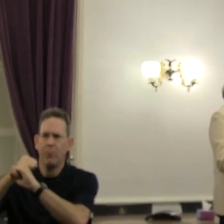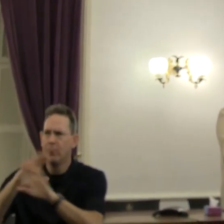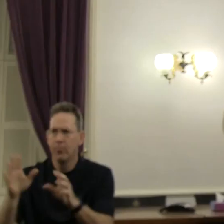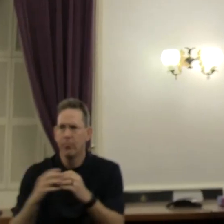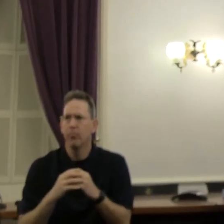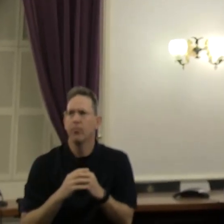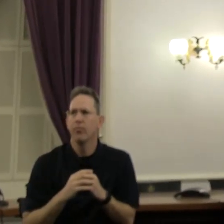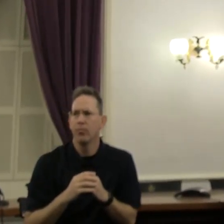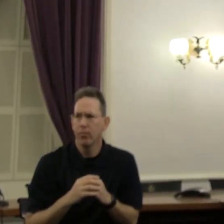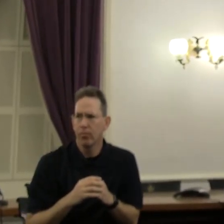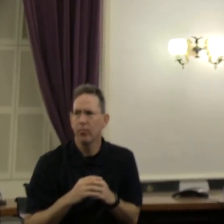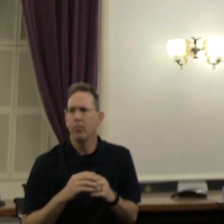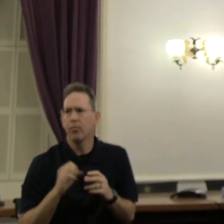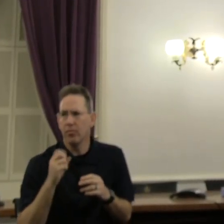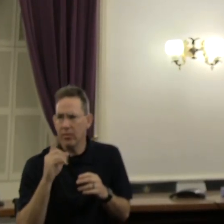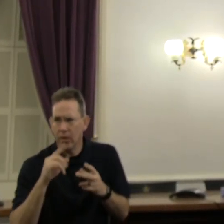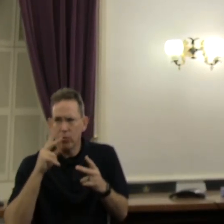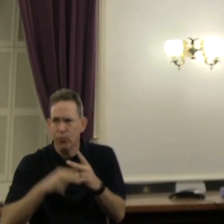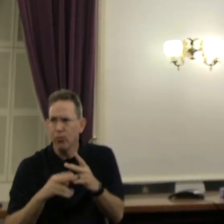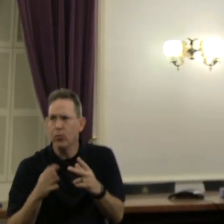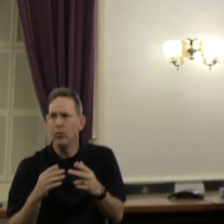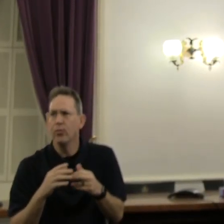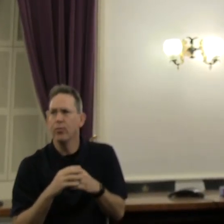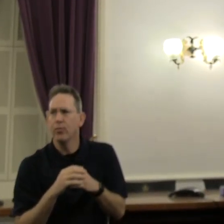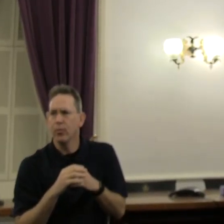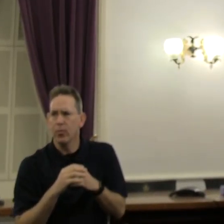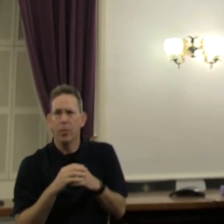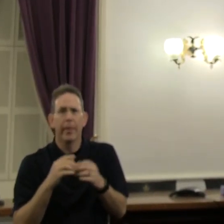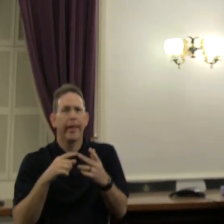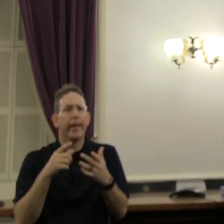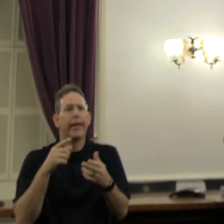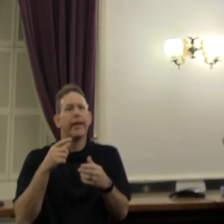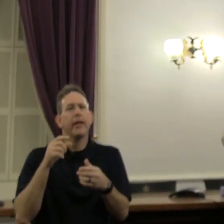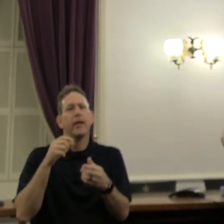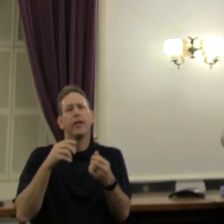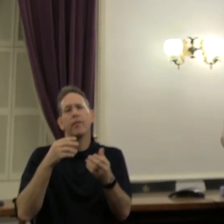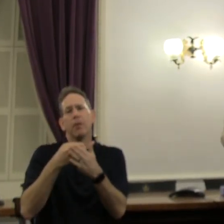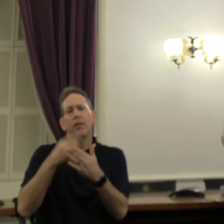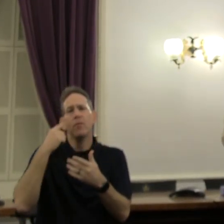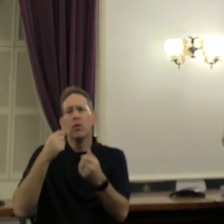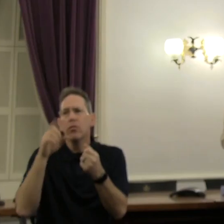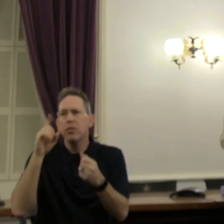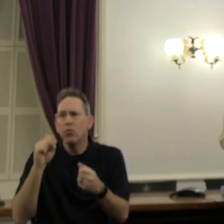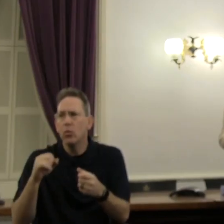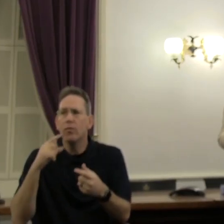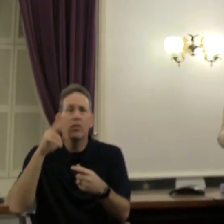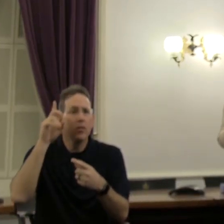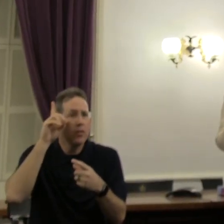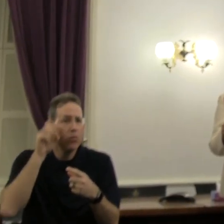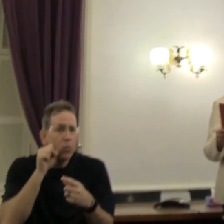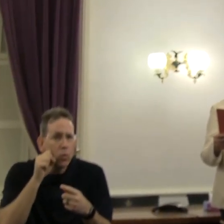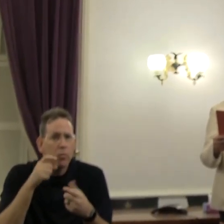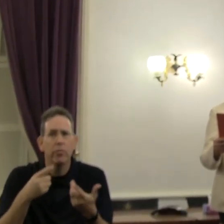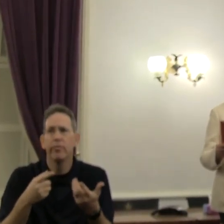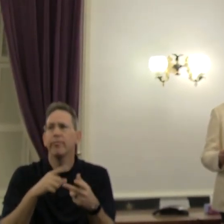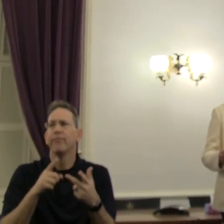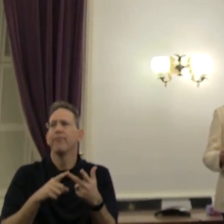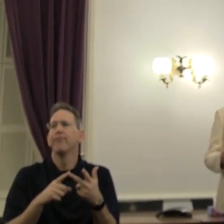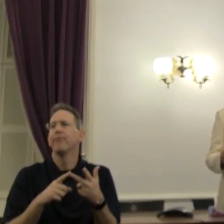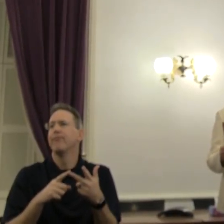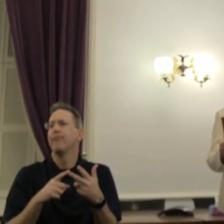It cuts SSI, a program that benefits low-income people with severe disabilities. For example, 1.2